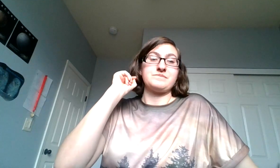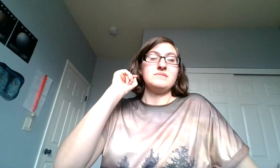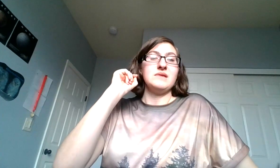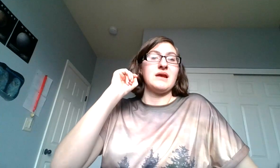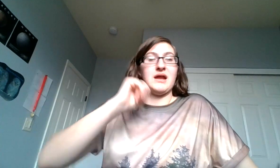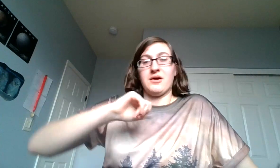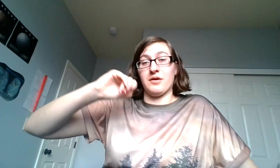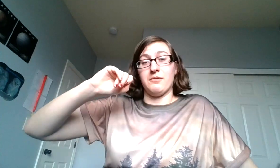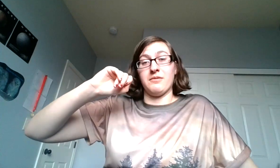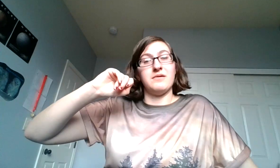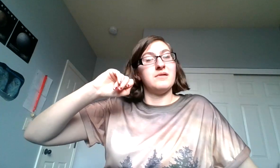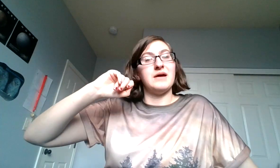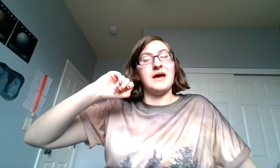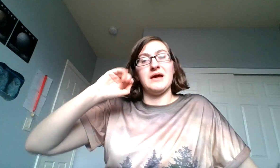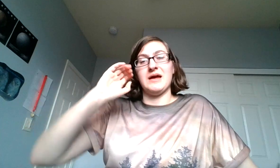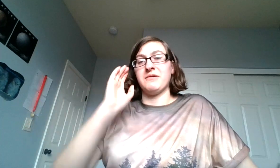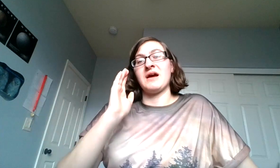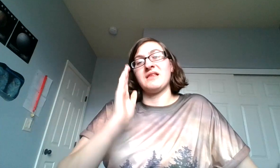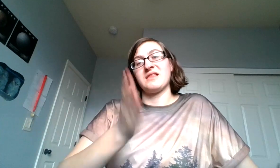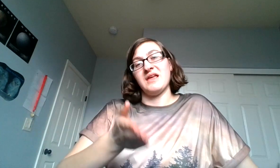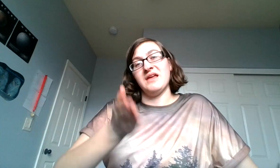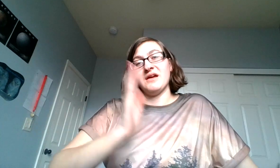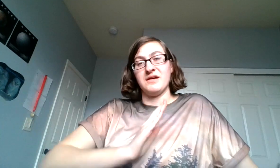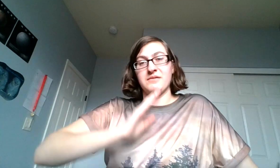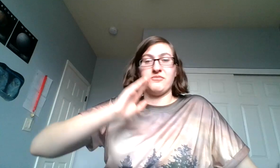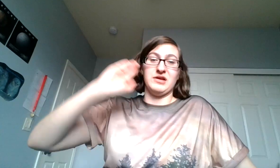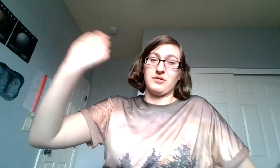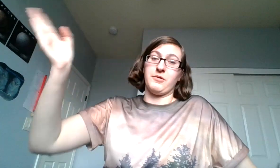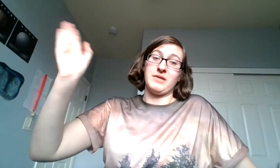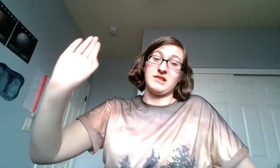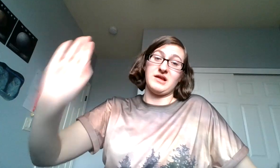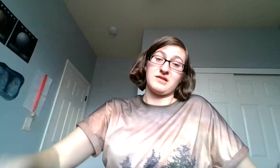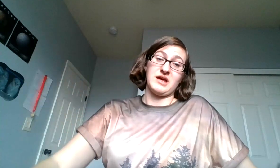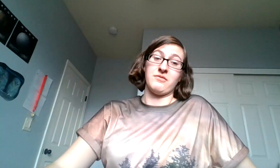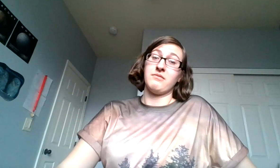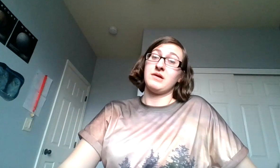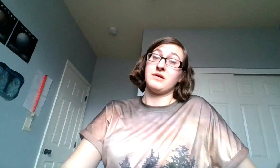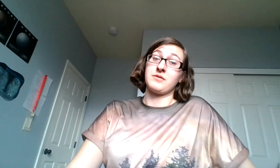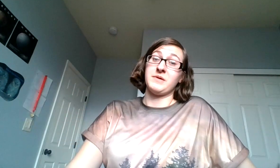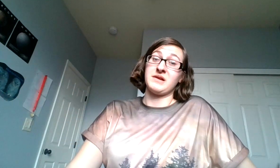And also, if you guys did, please support my second channel. It was been awesome.